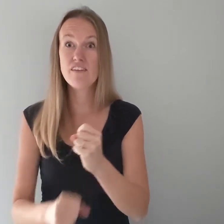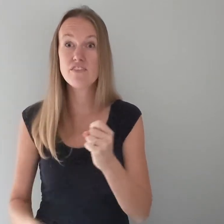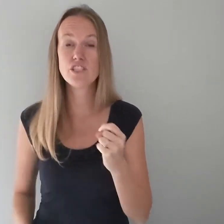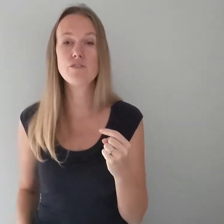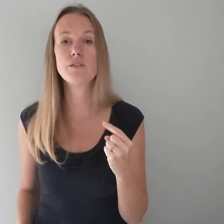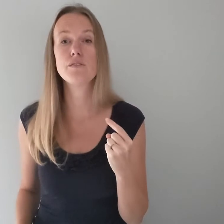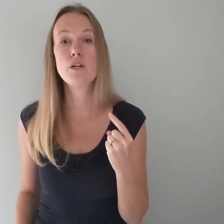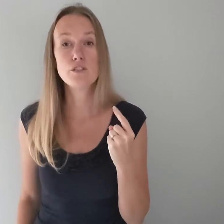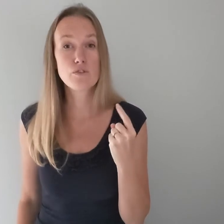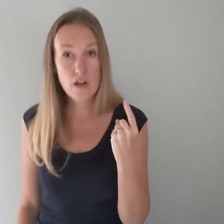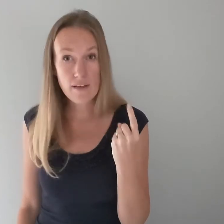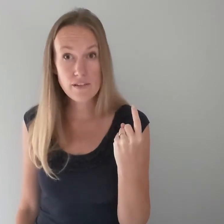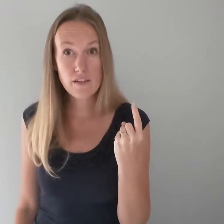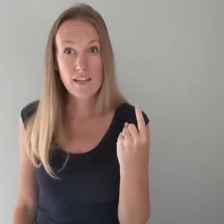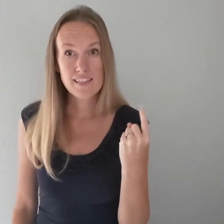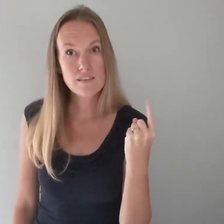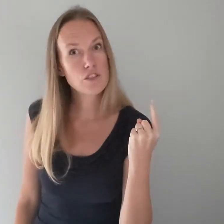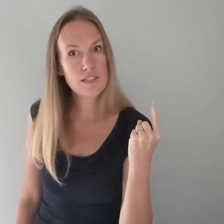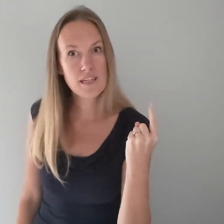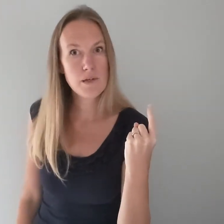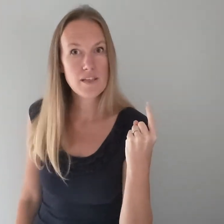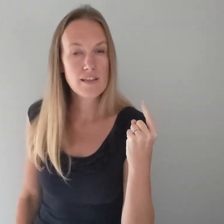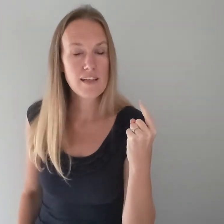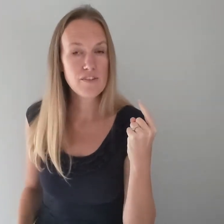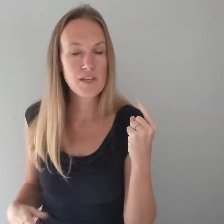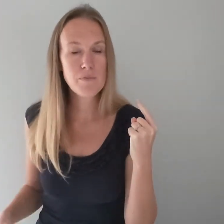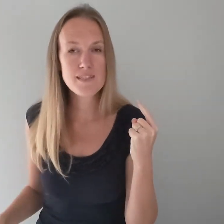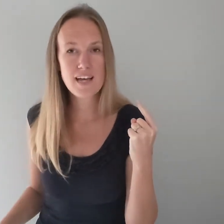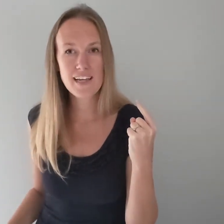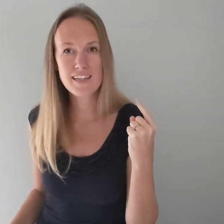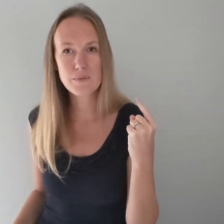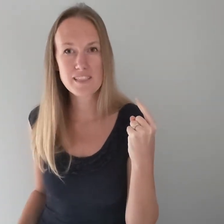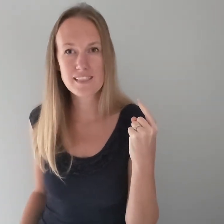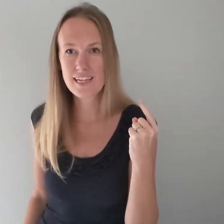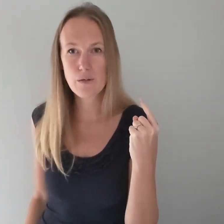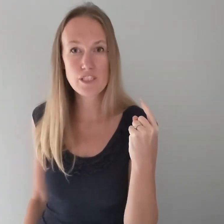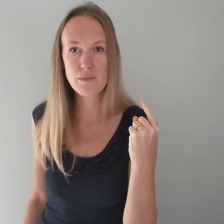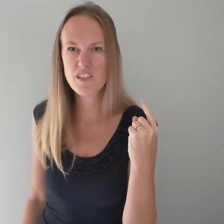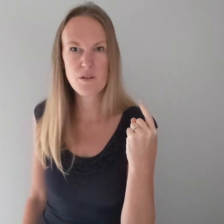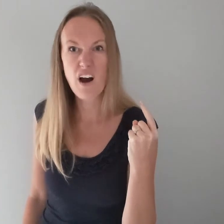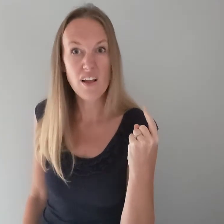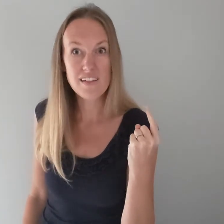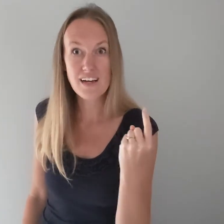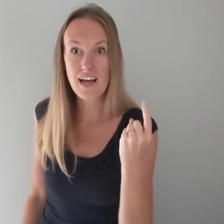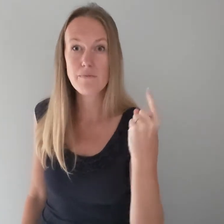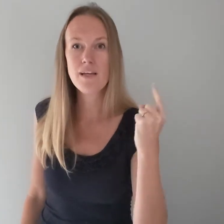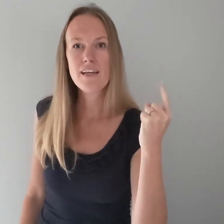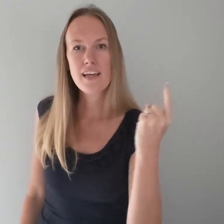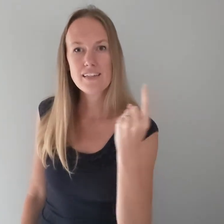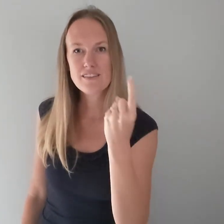ever true. So forever is a little tricky, but if you keep with signing, especially signing worship, you do it all the time. Okay, so you